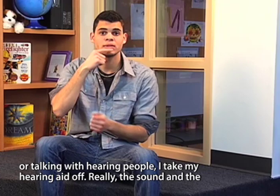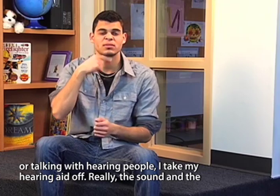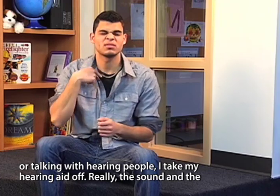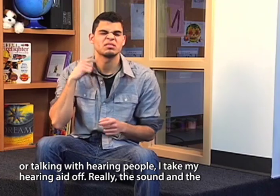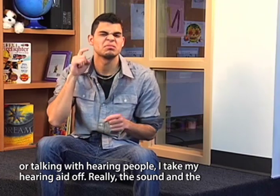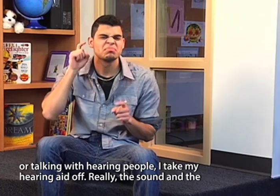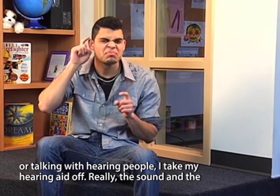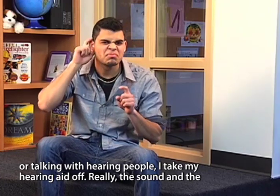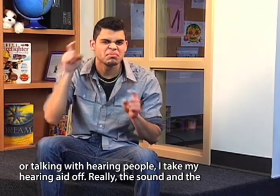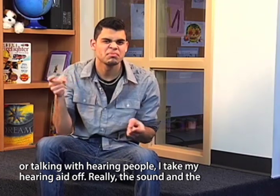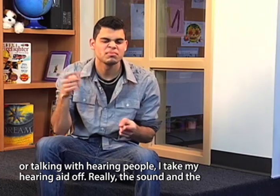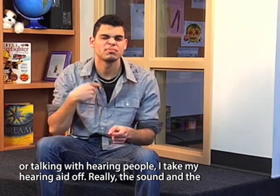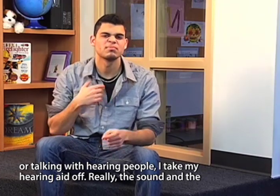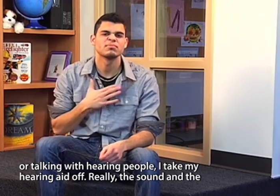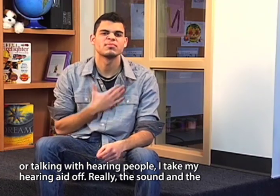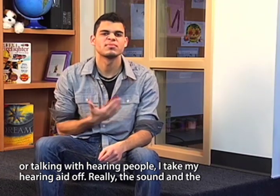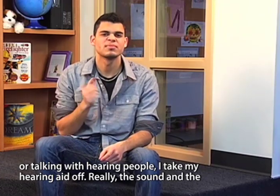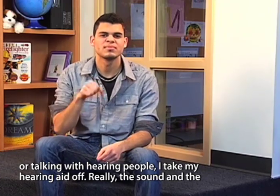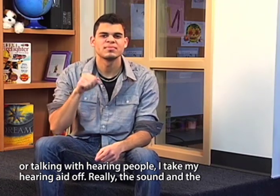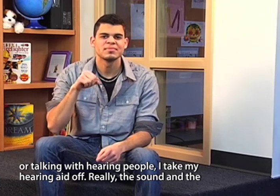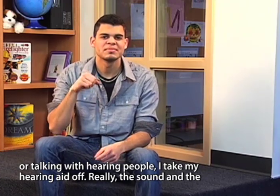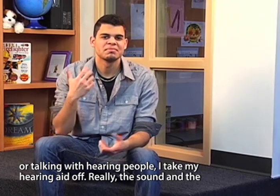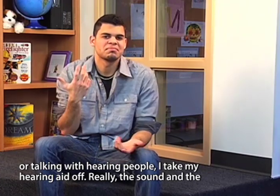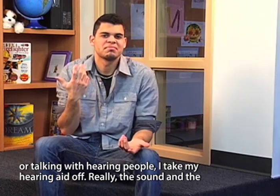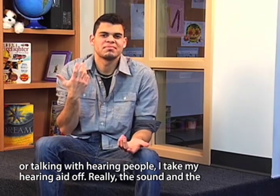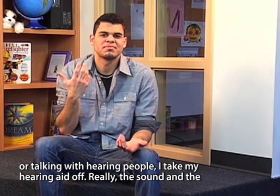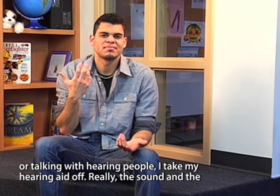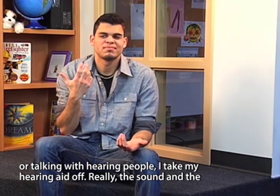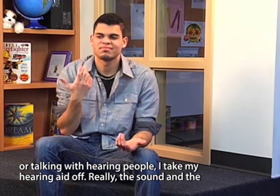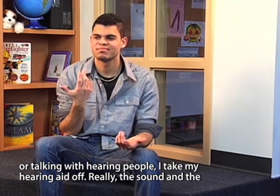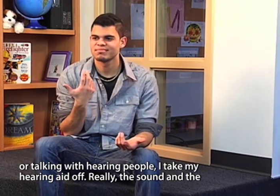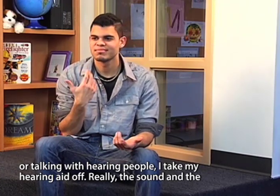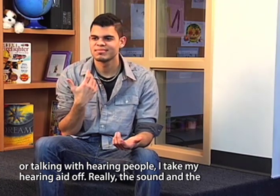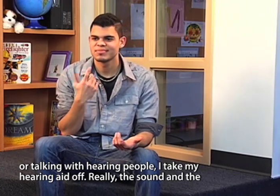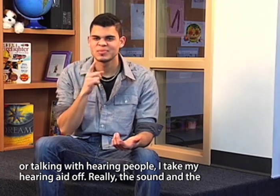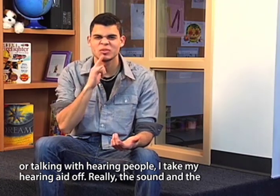or talking with hearing people, I take my hearing aid off.